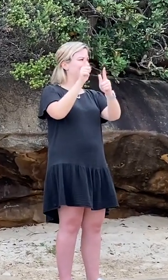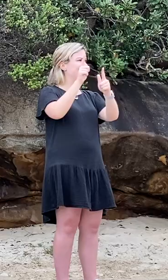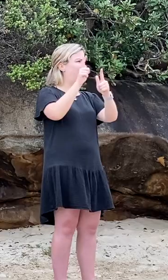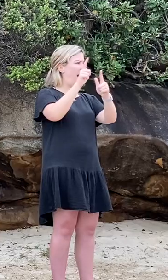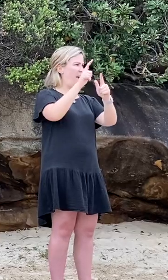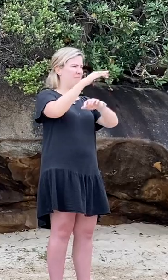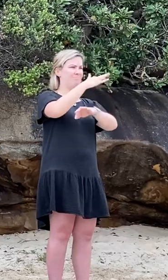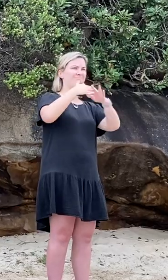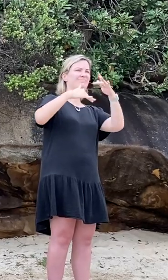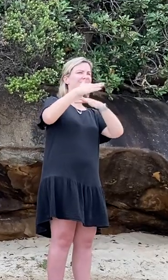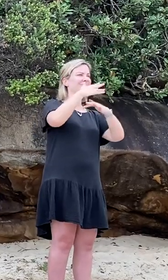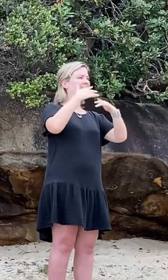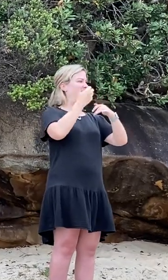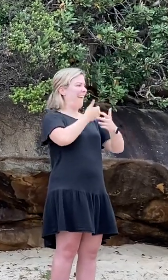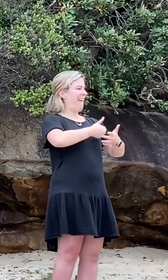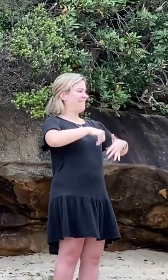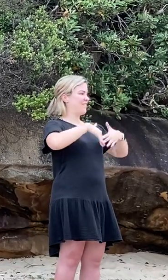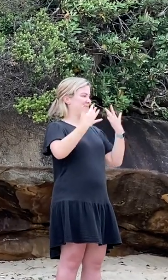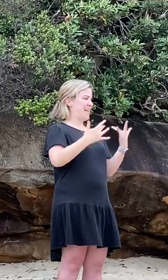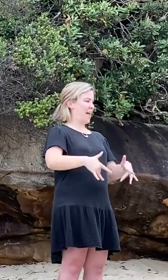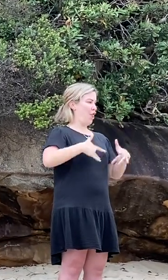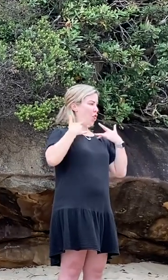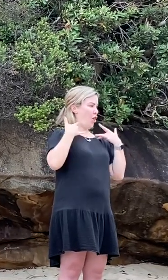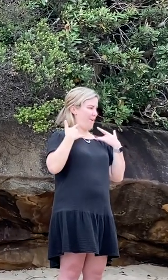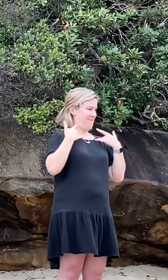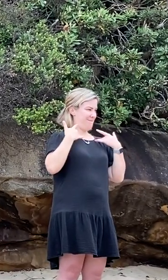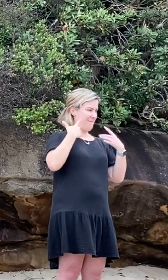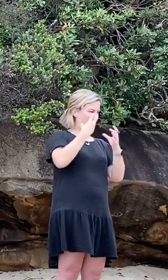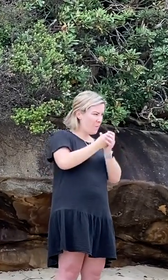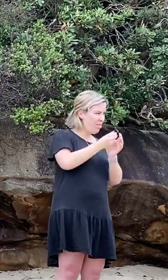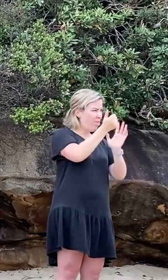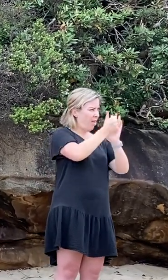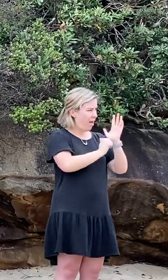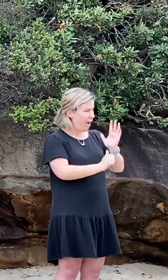into daily life as well. It's a really big part of it to, have your,